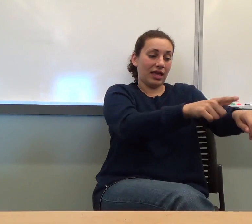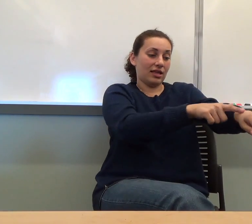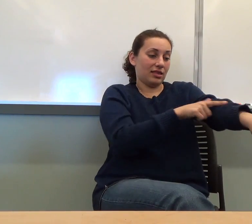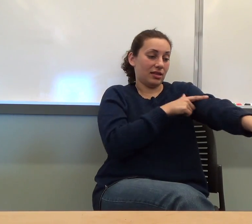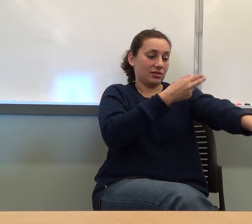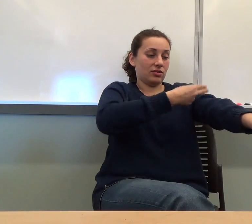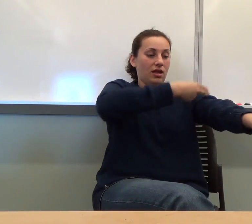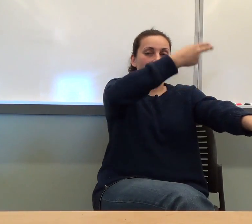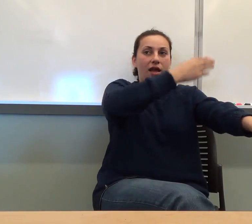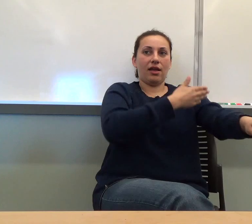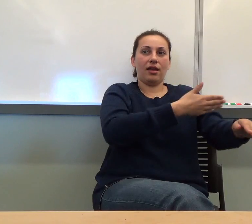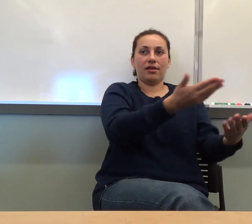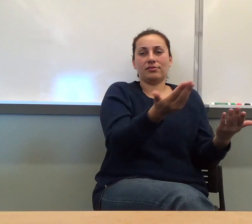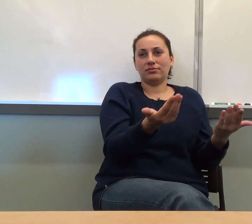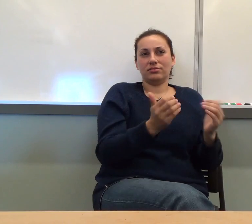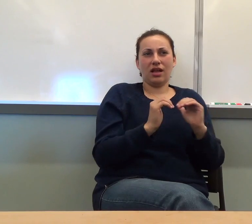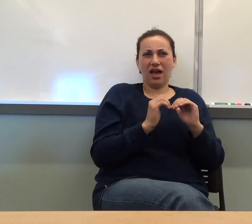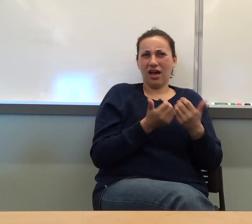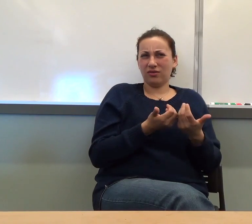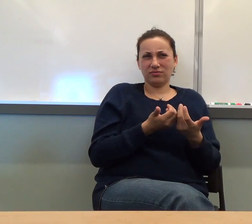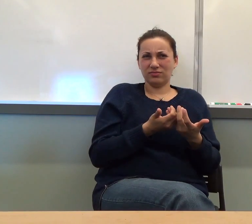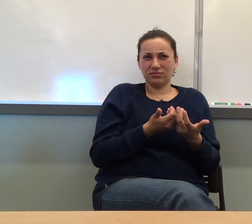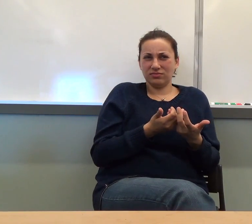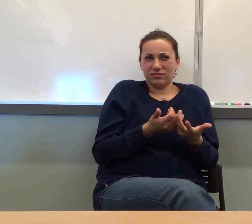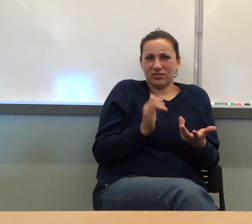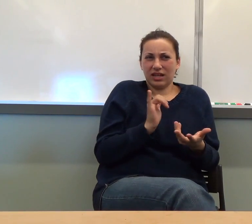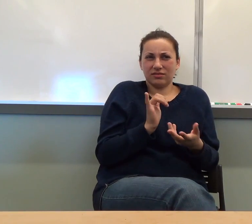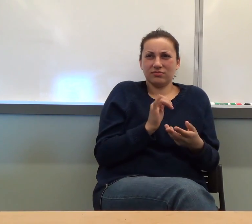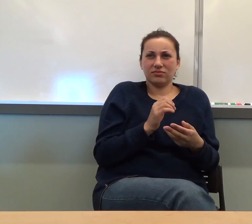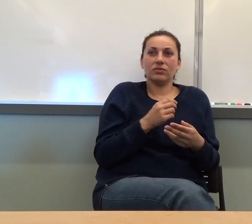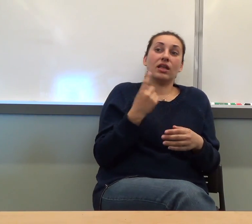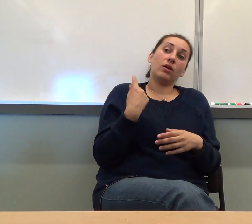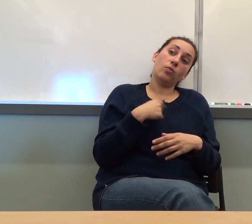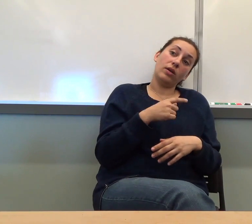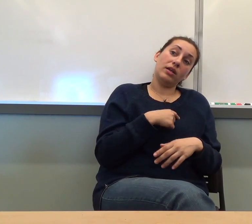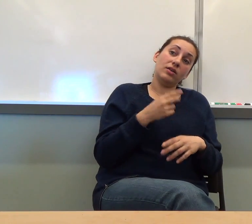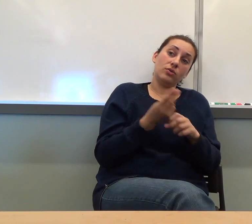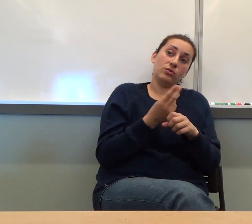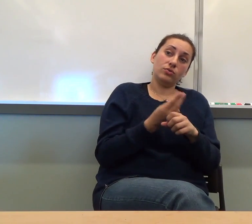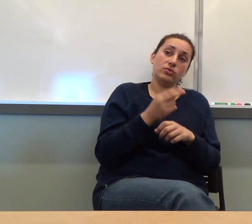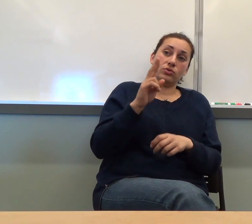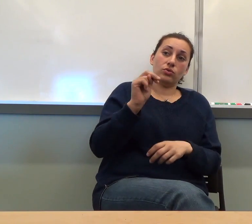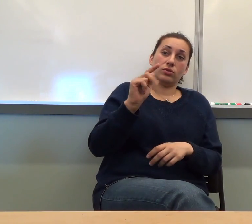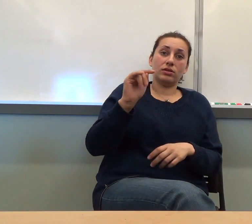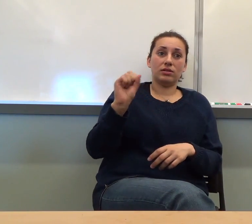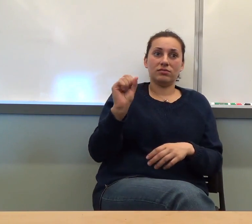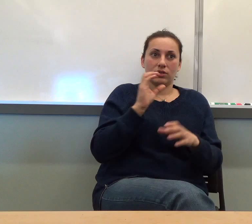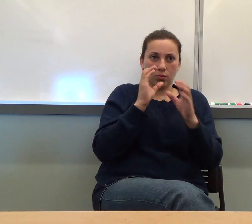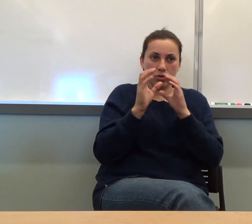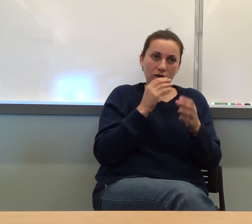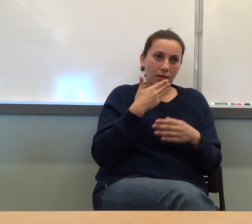can that depend on units? You know? We use units just because we can communicate better that way.